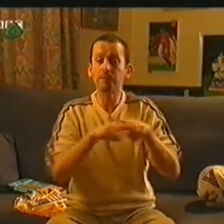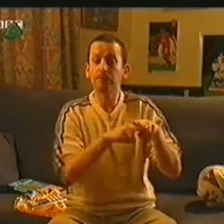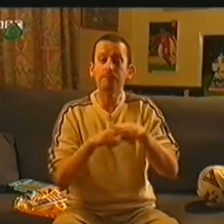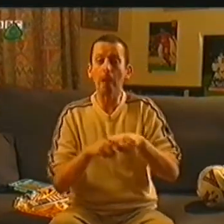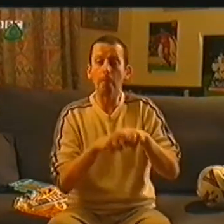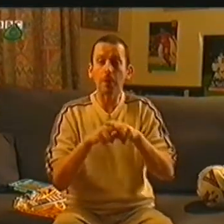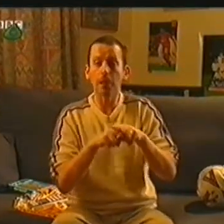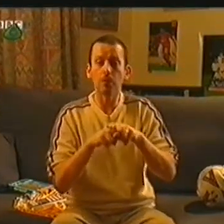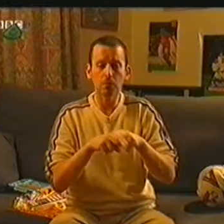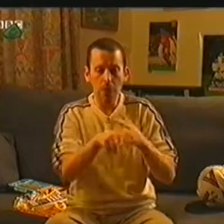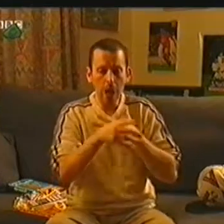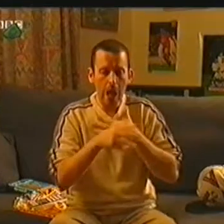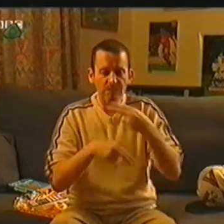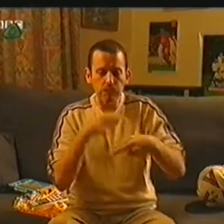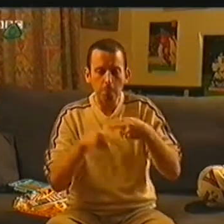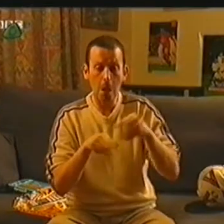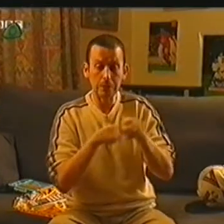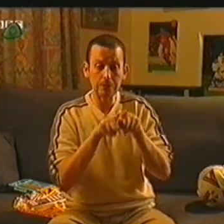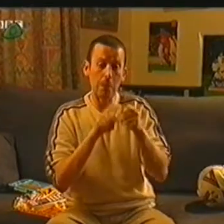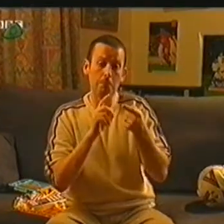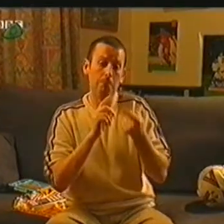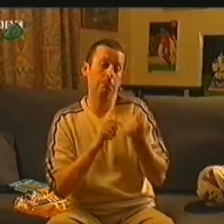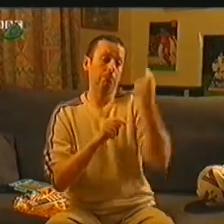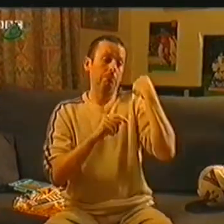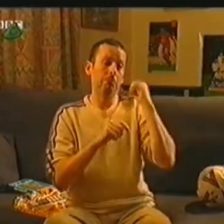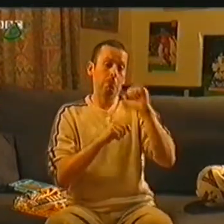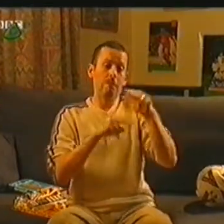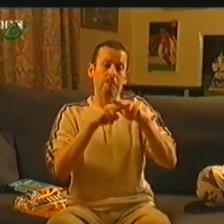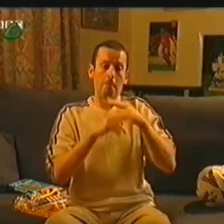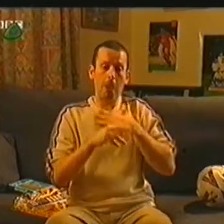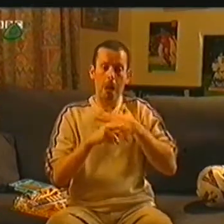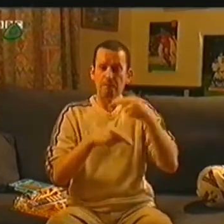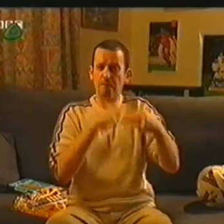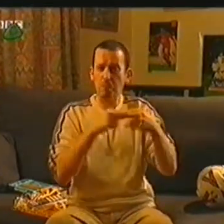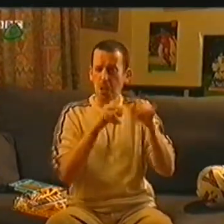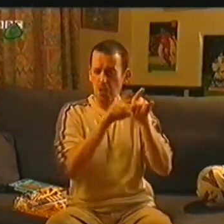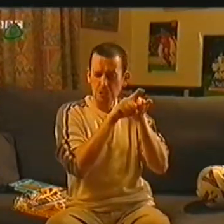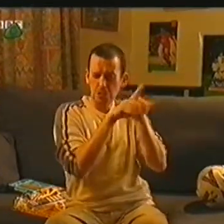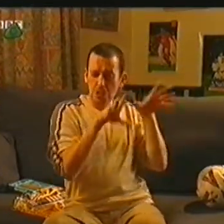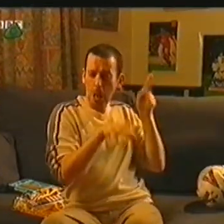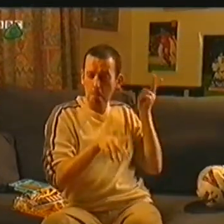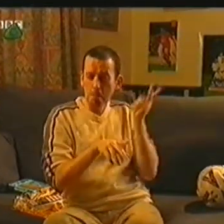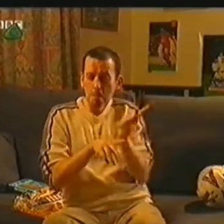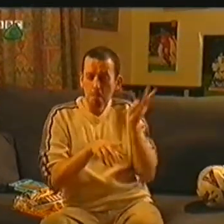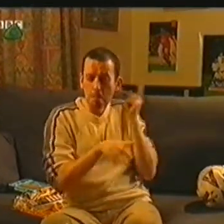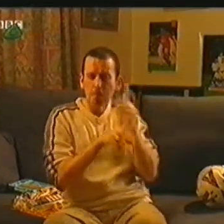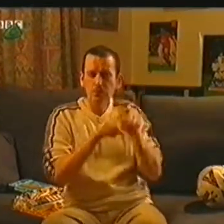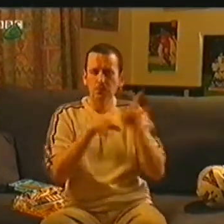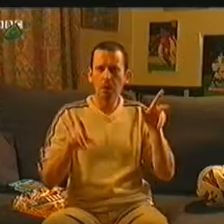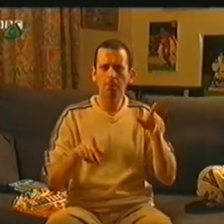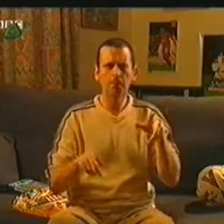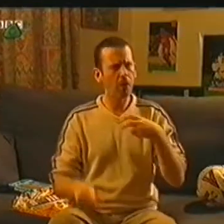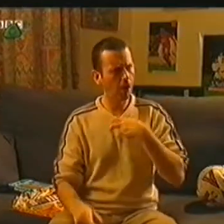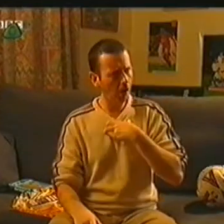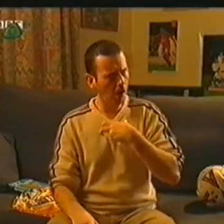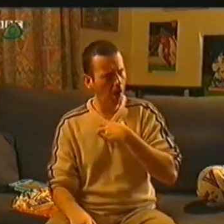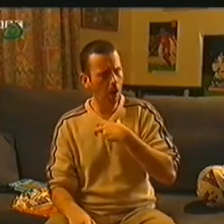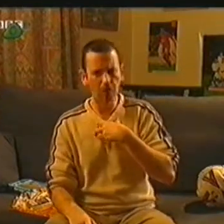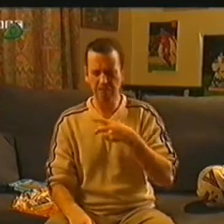I was at school with him, you know. We were best mates and forever kicking a ball around. We played in the streets then, when there weren't so many